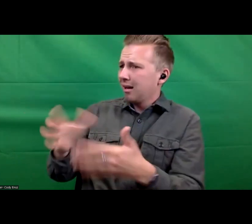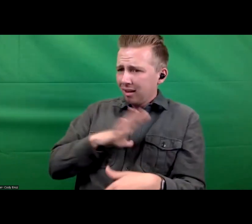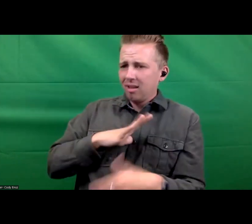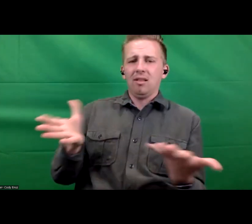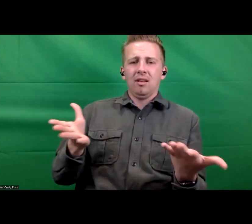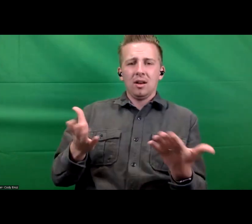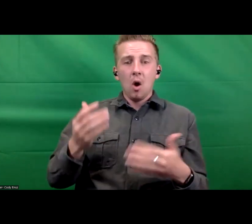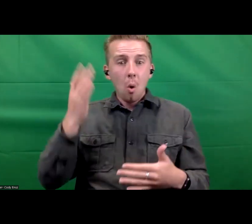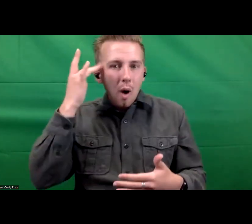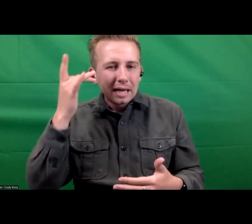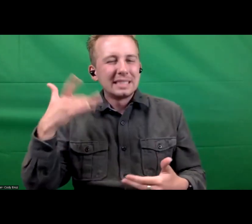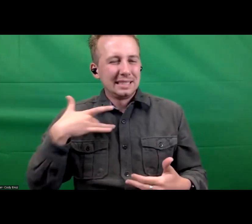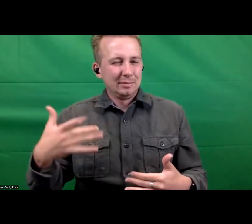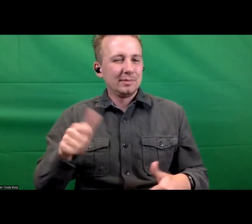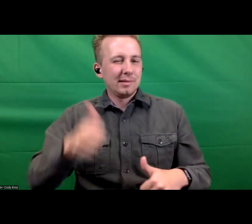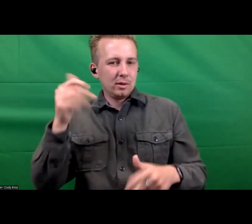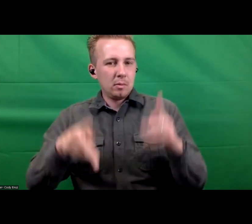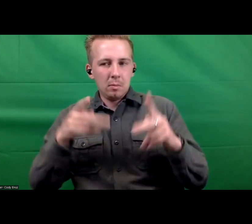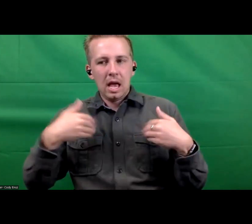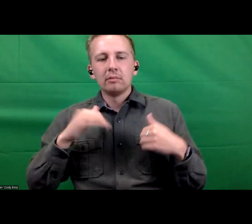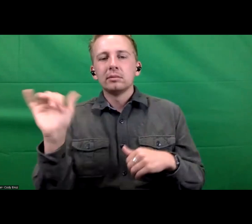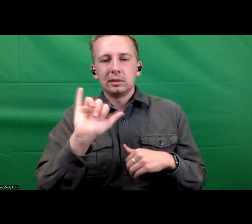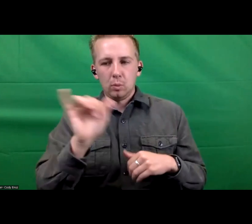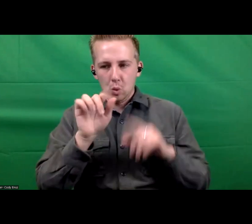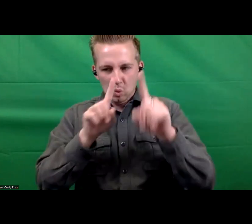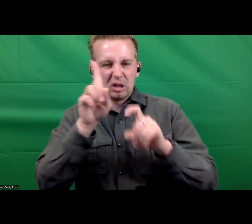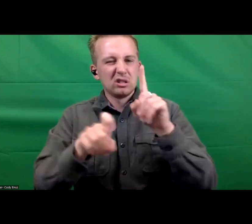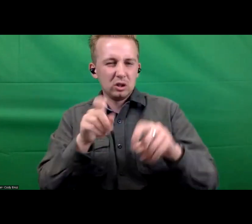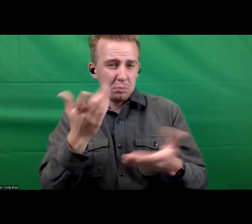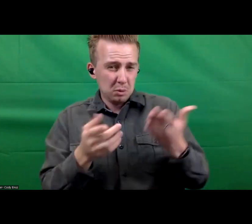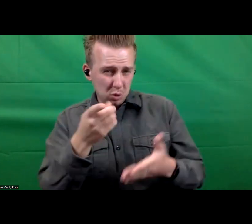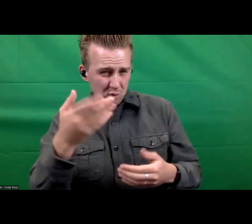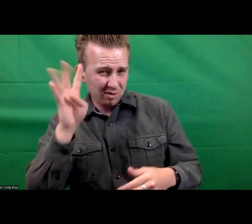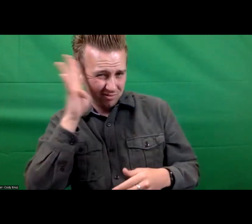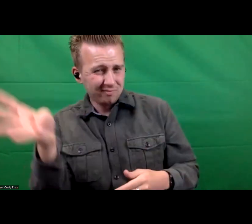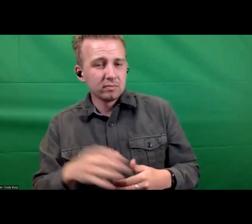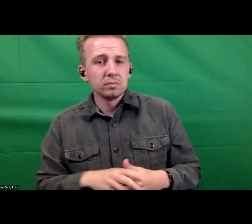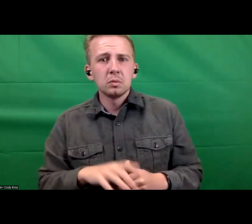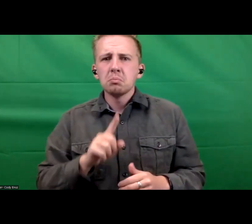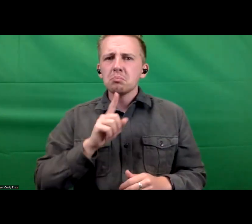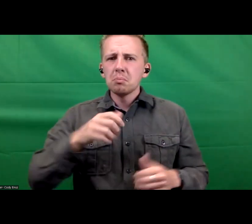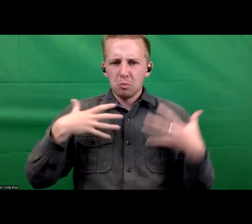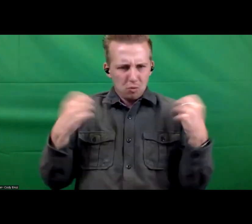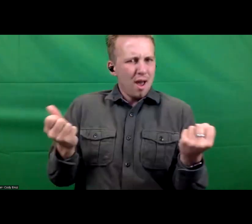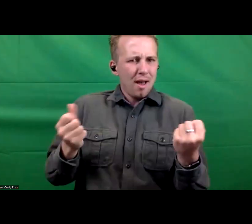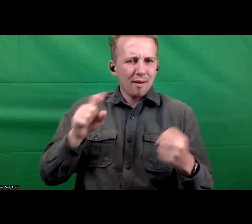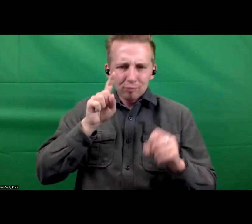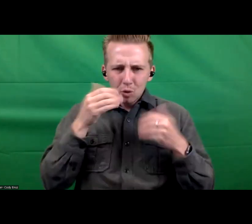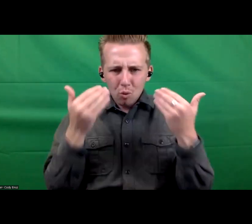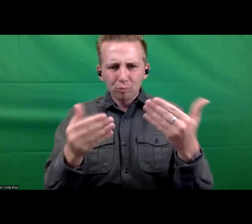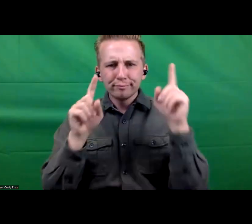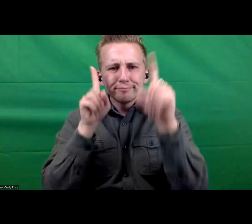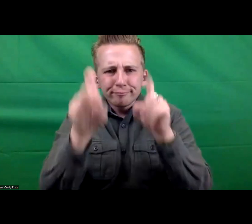people have the same question." And so be brave, ask your question. That's okay because we're here to answer